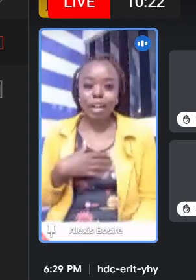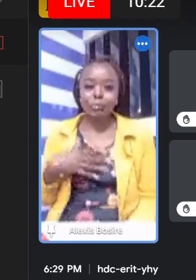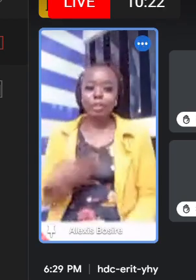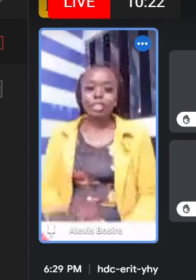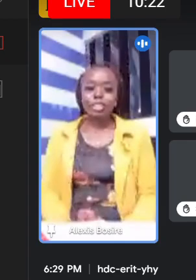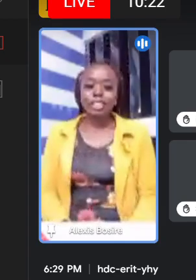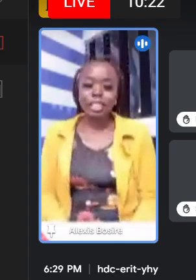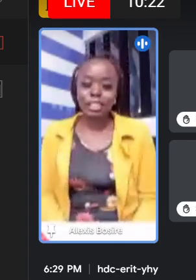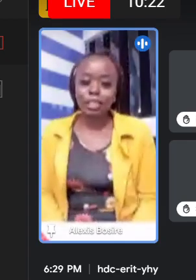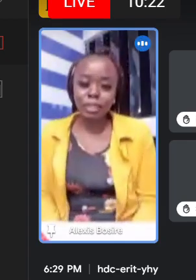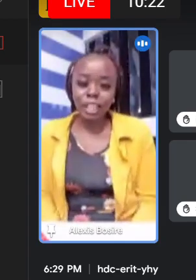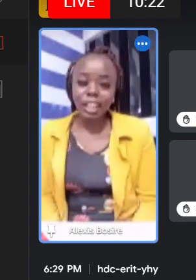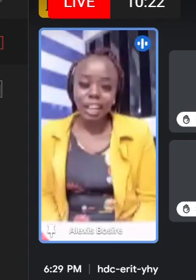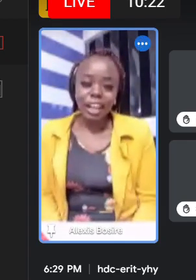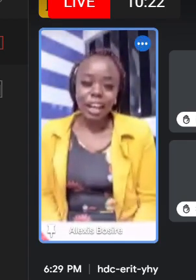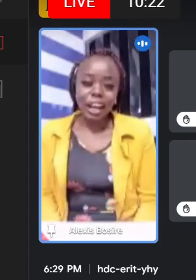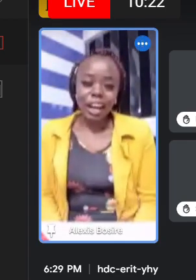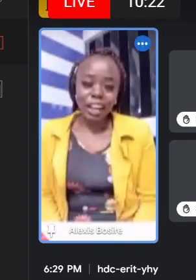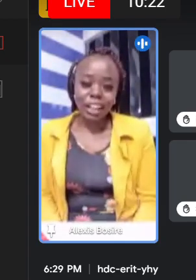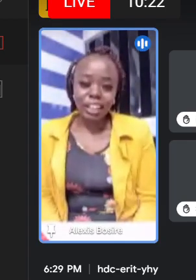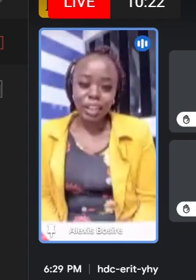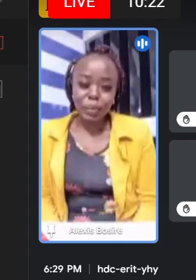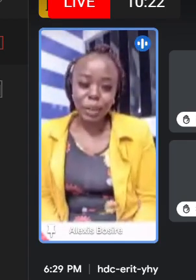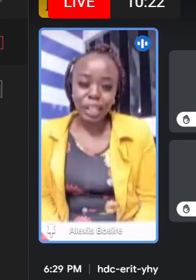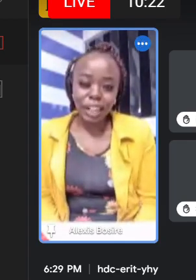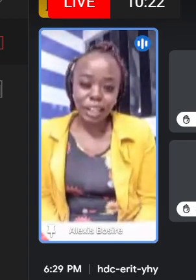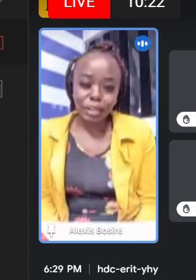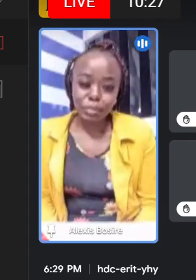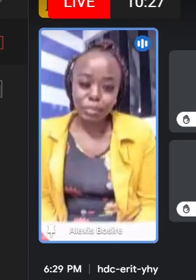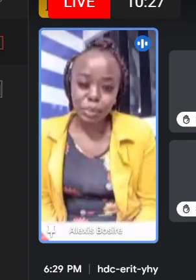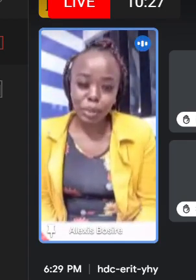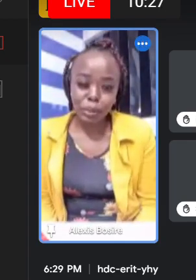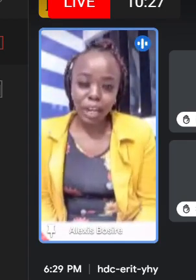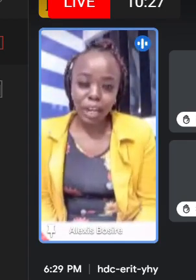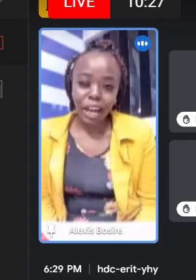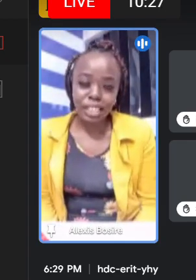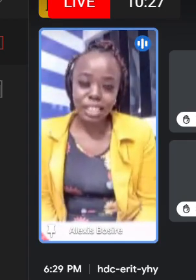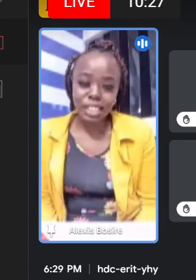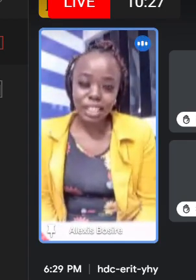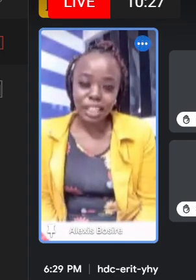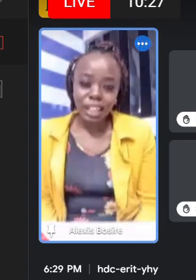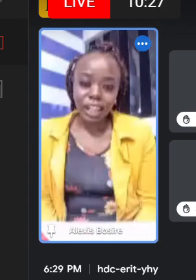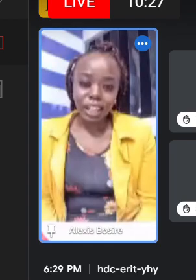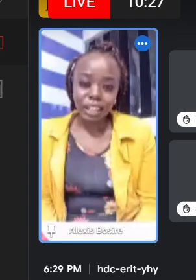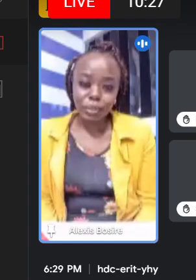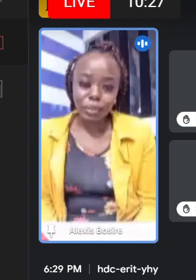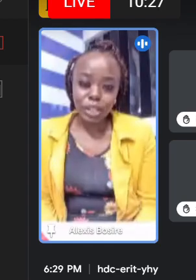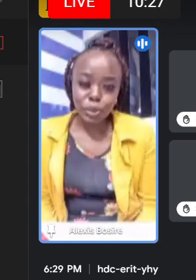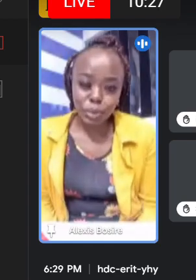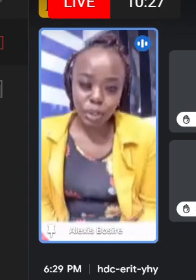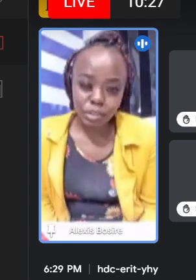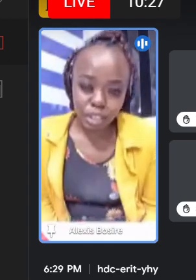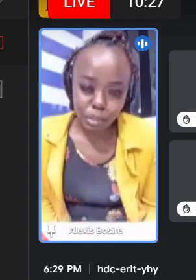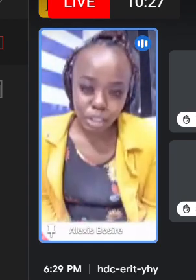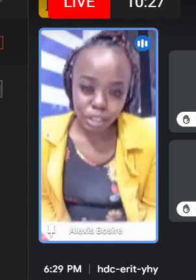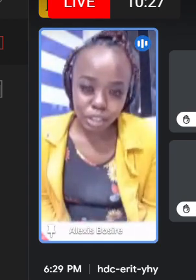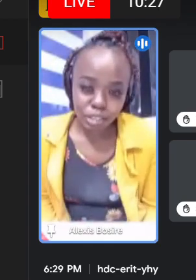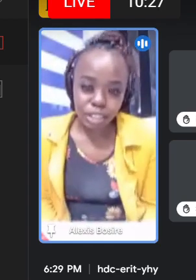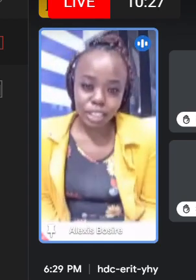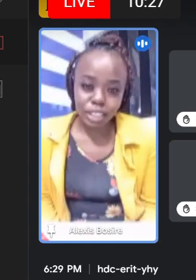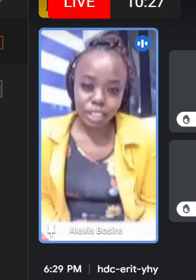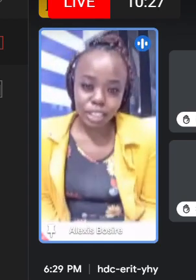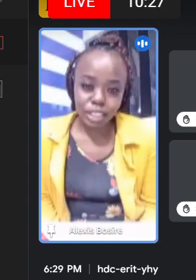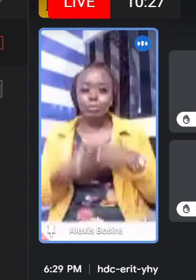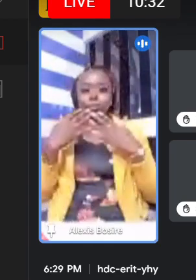my apology is accepted. And welcome to our class. And then we are very many